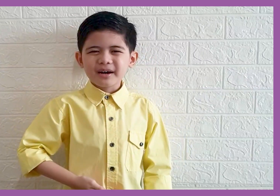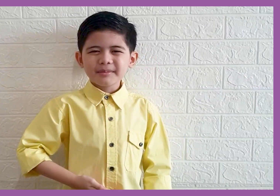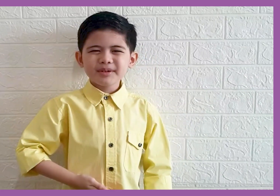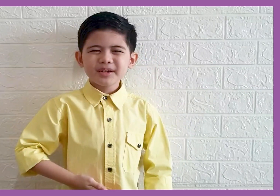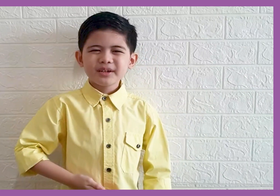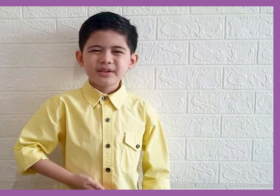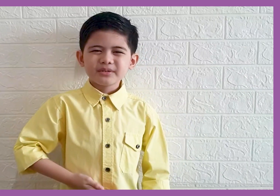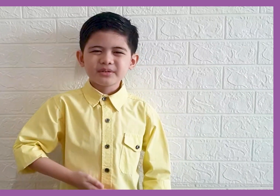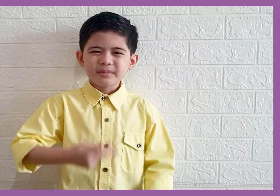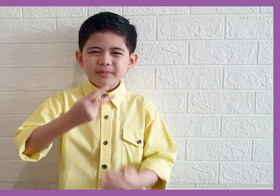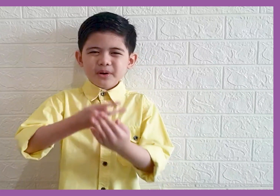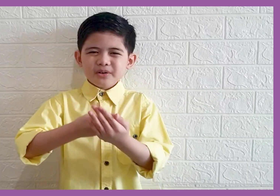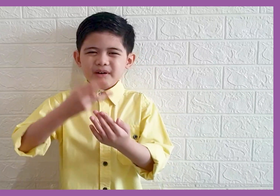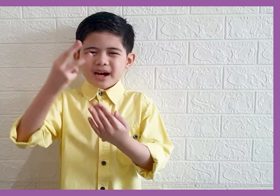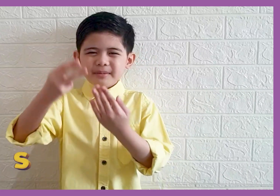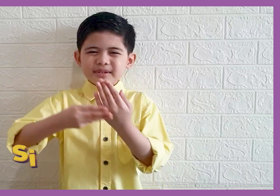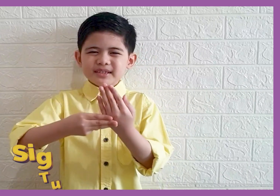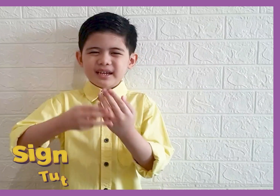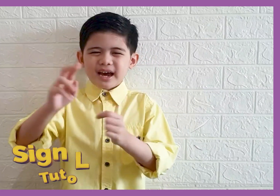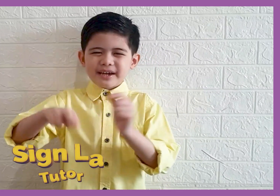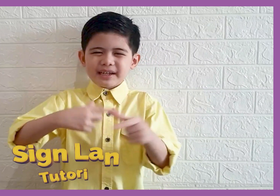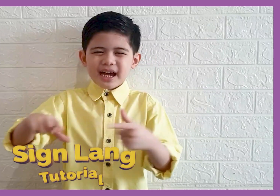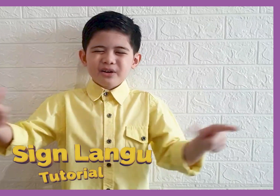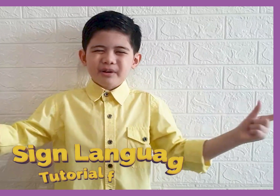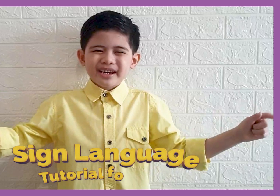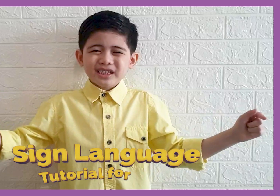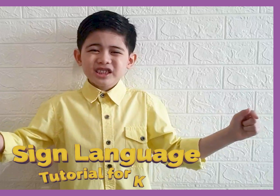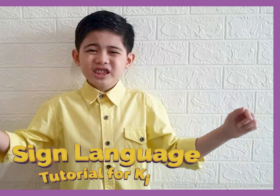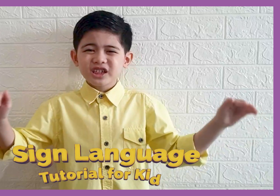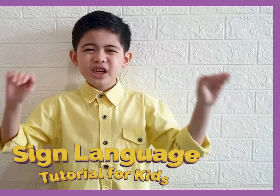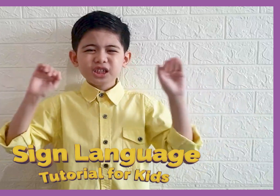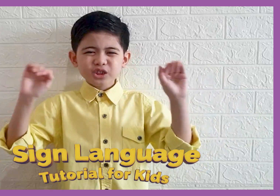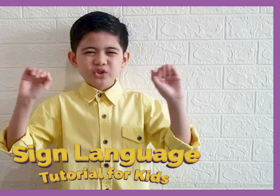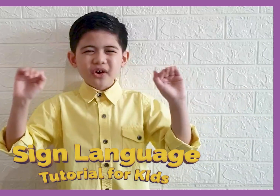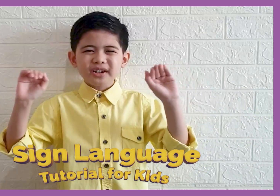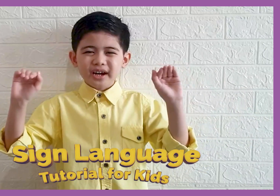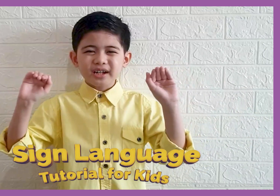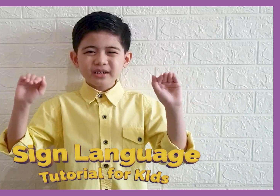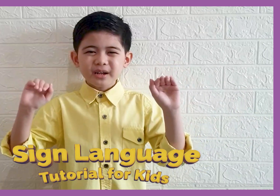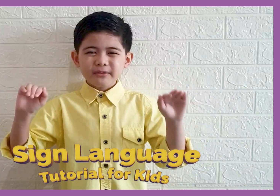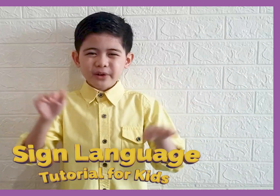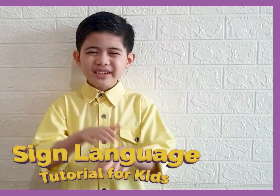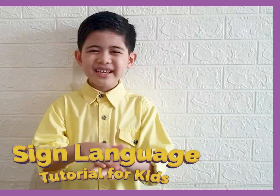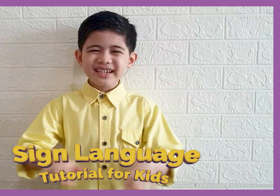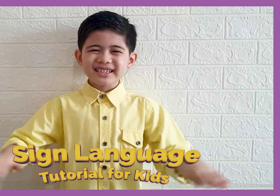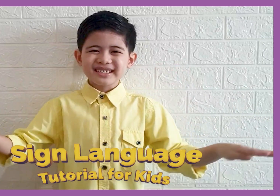to the program's Sign Language Tutorial for Kids.